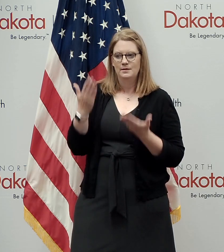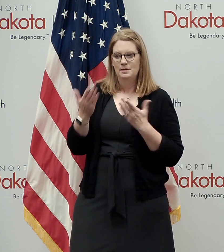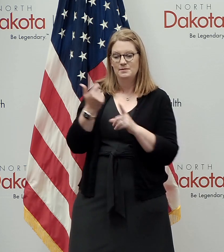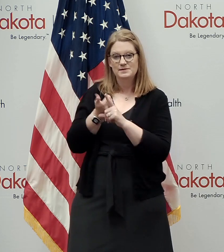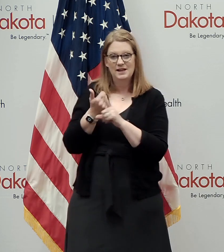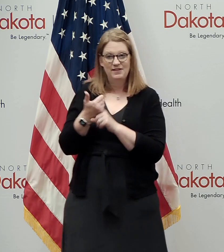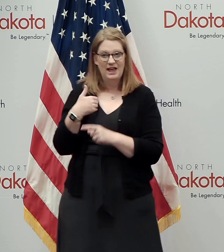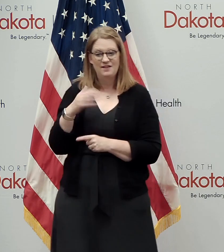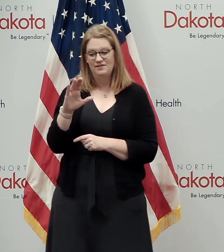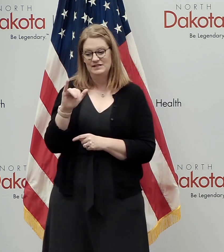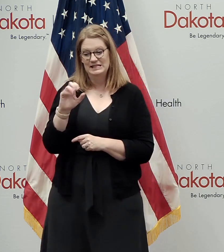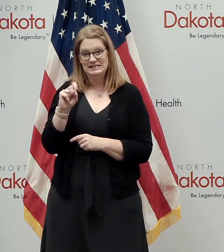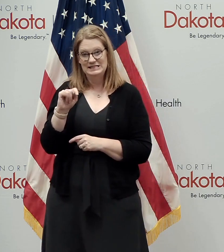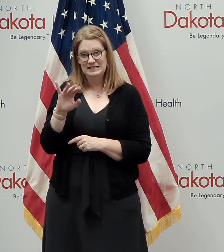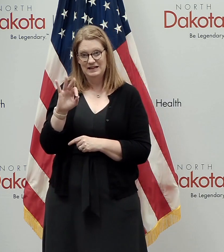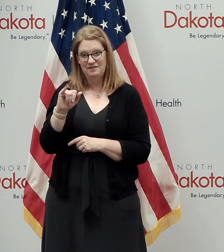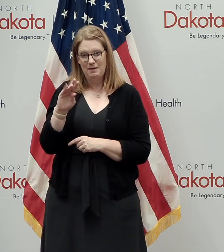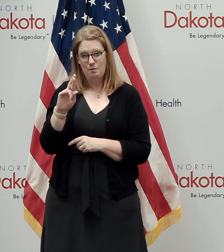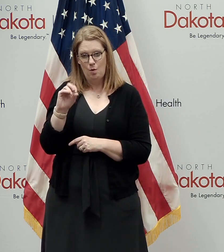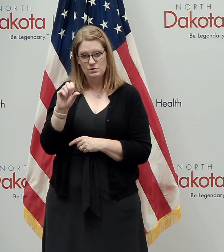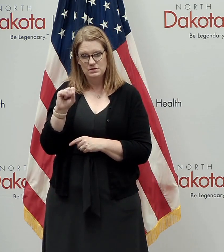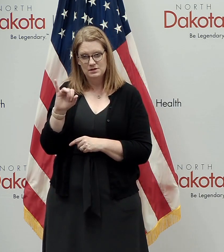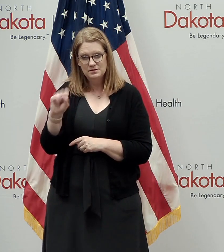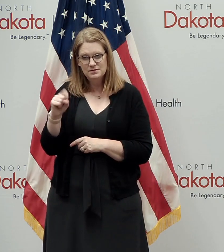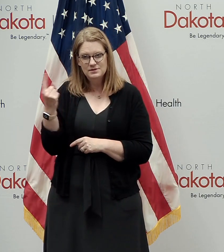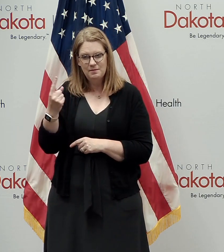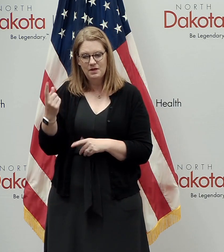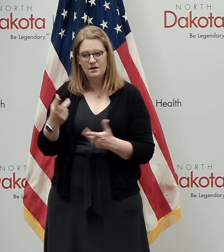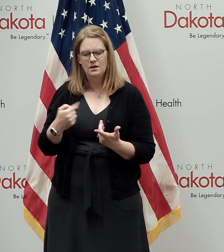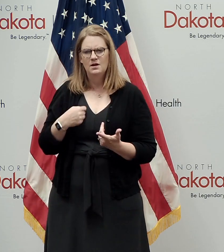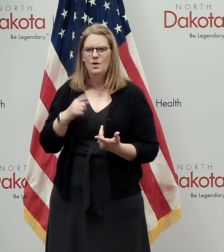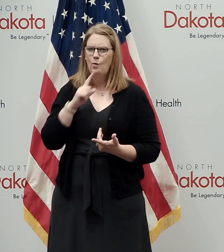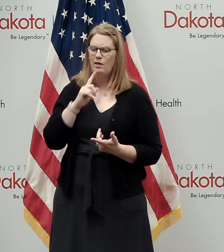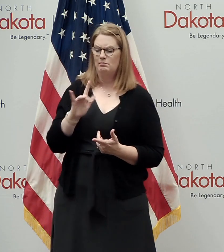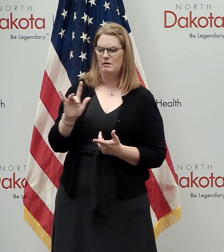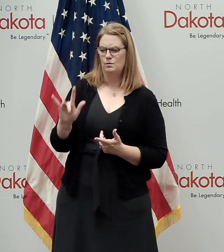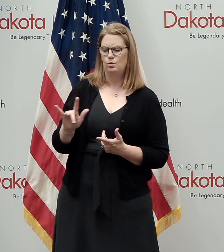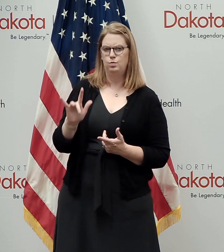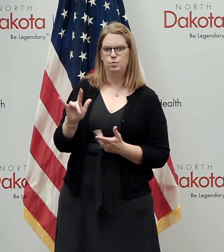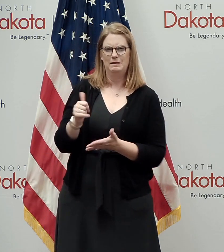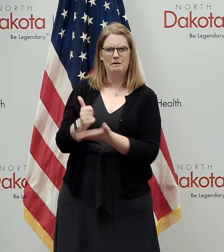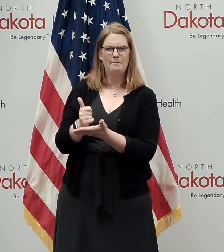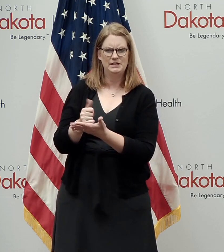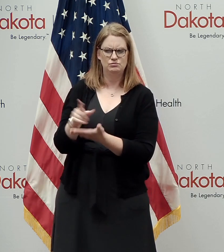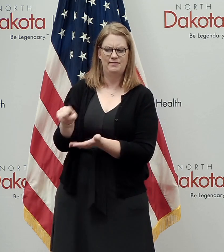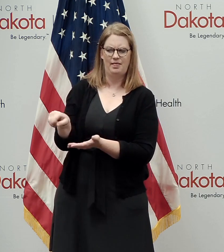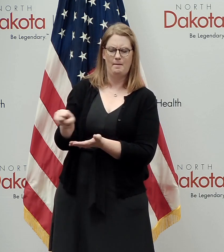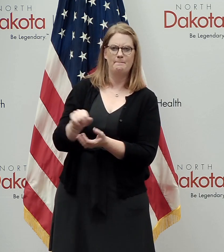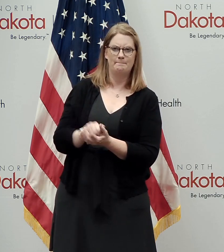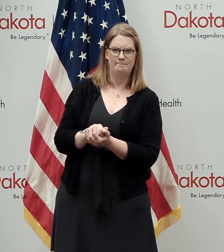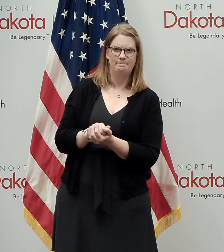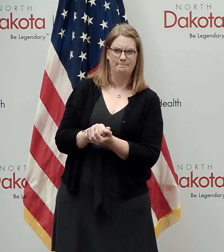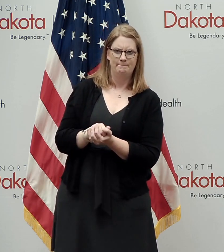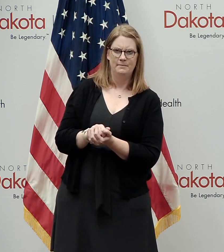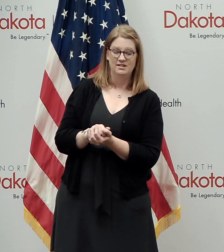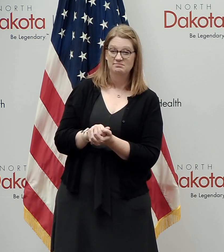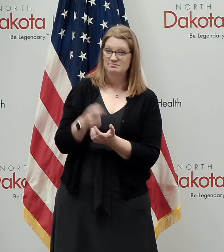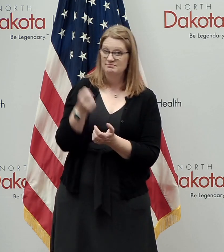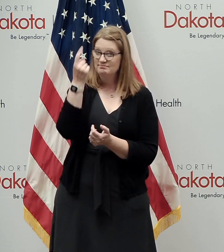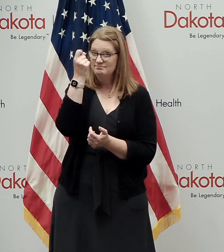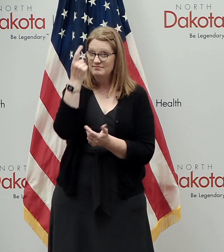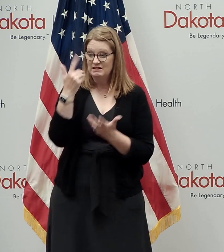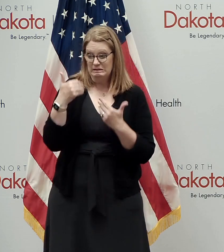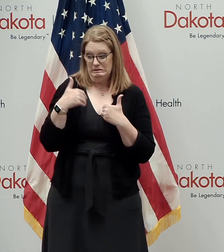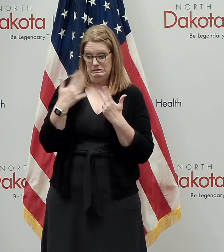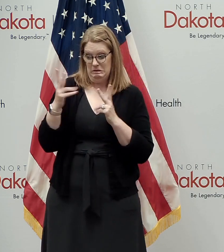cystic fibrosis, there's going to need to be special empathy and accommodations because there are young people that are at risk for